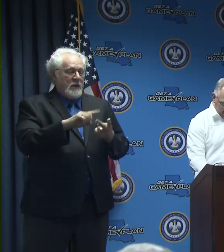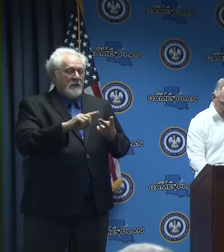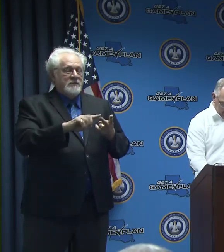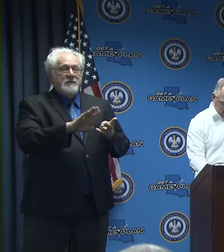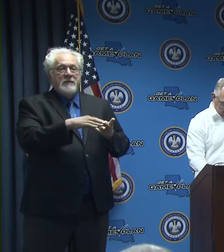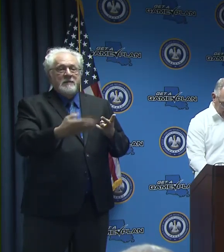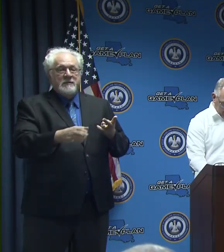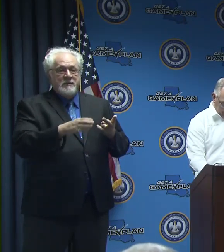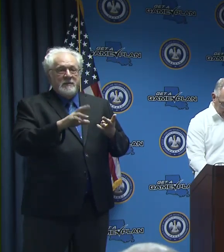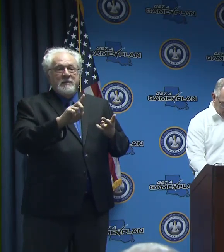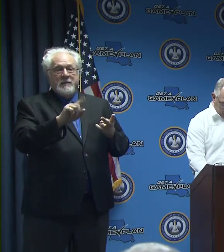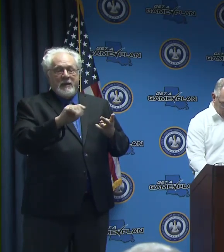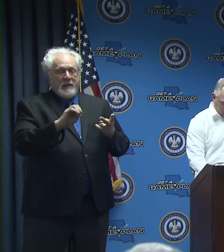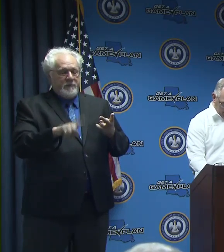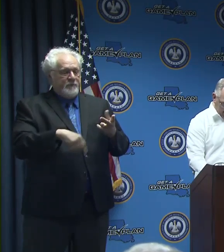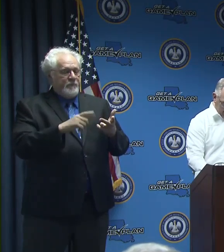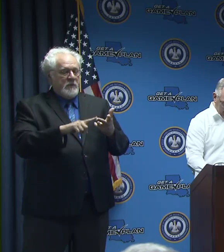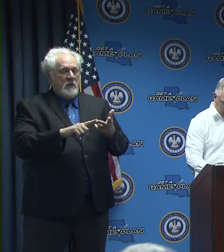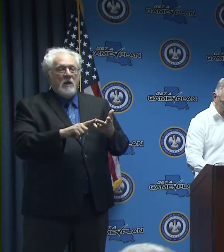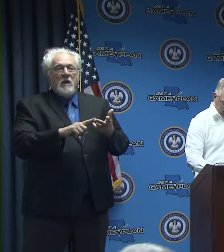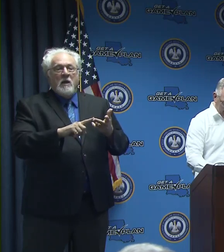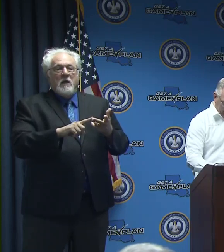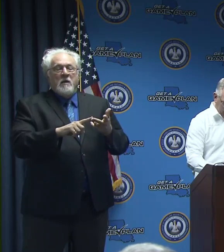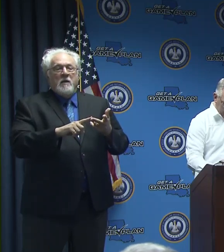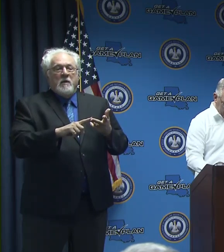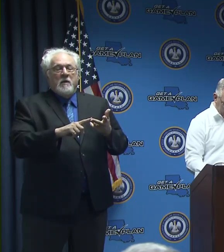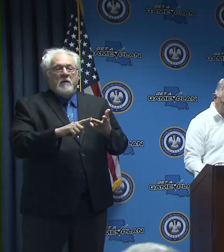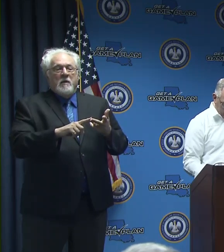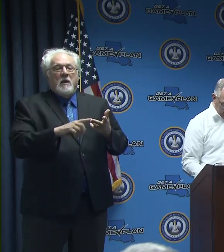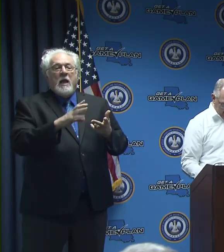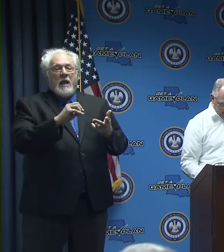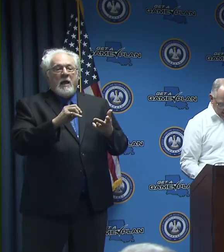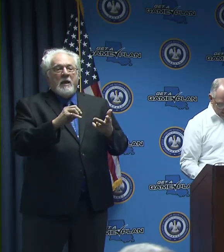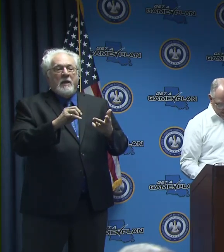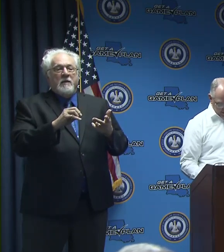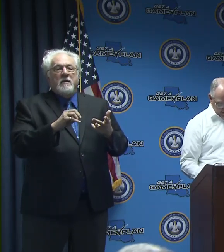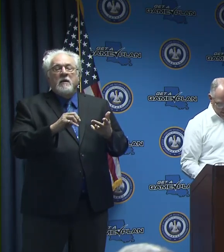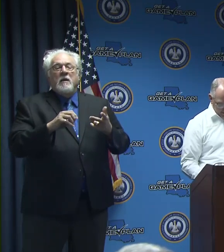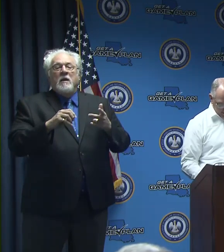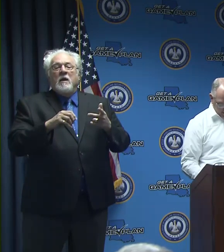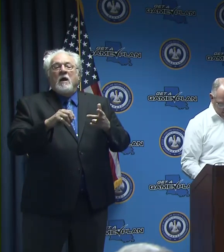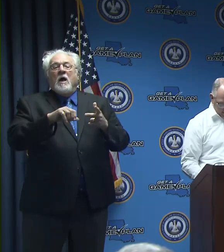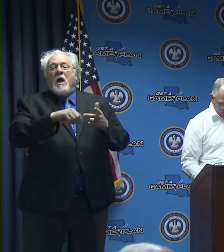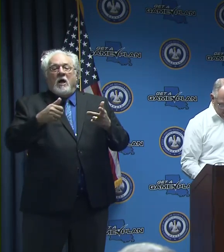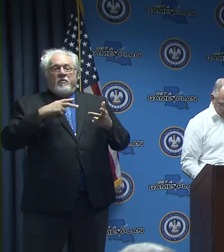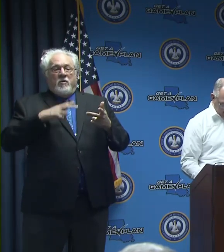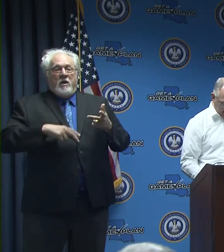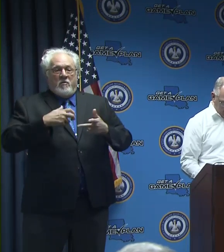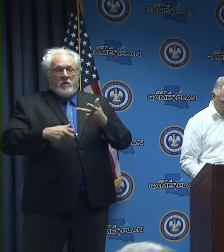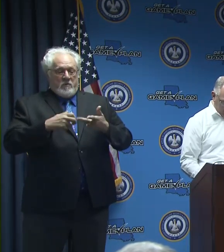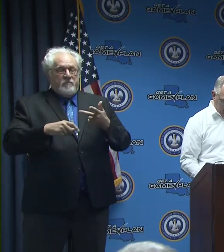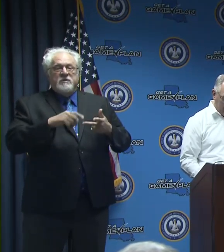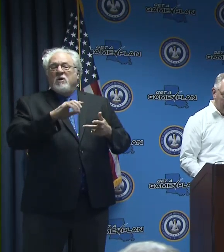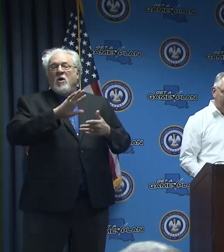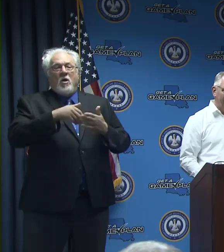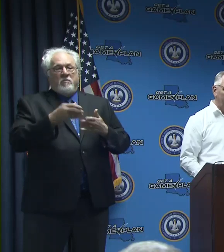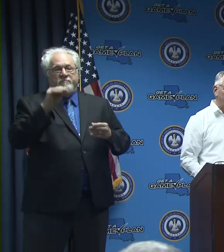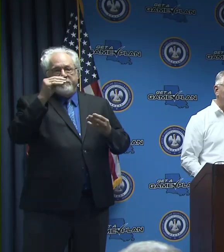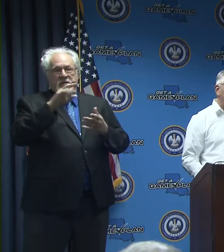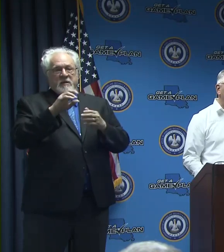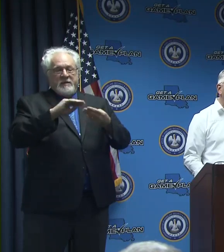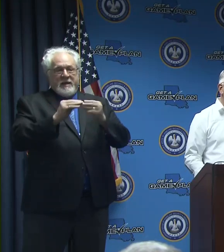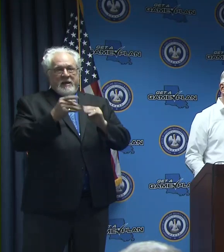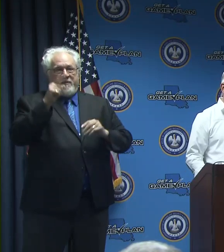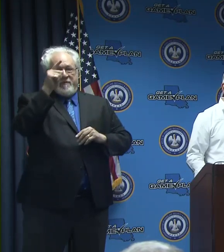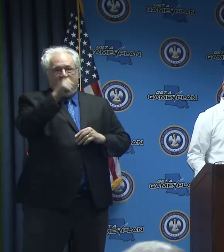of death, over time, and underlying conditions. As all this will be on the dashboard. That'll